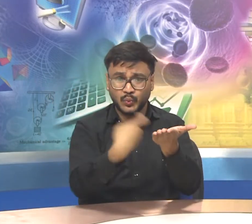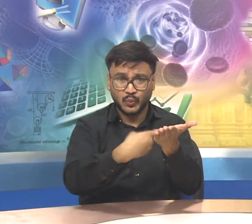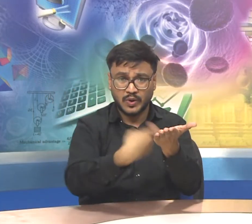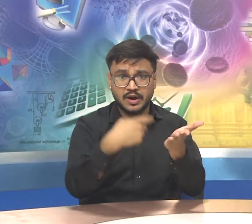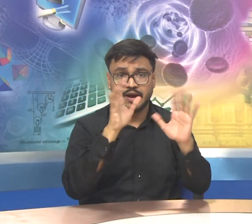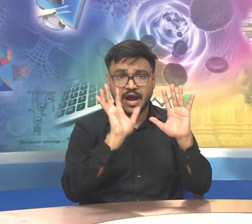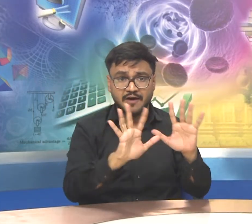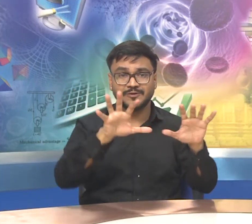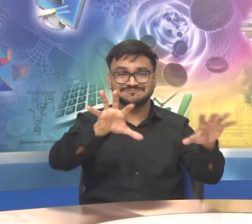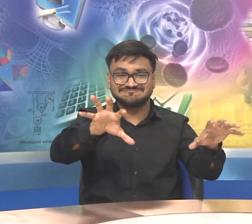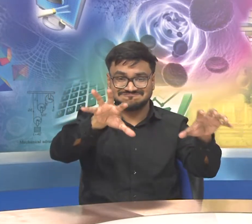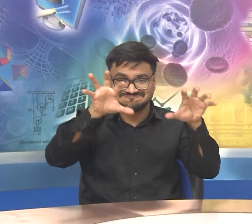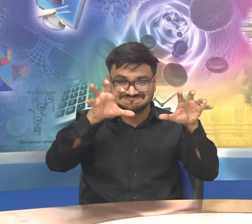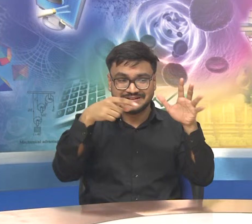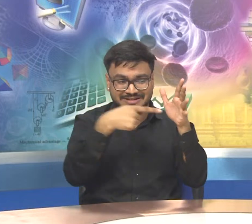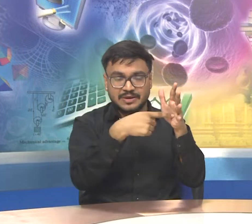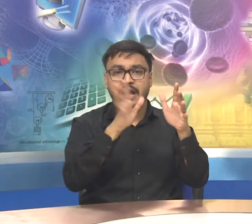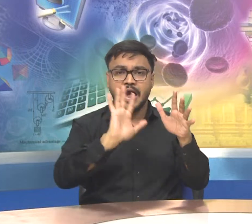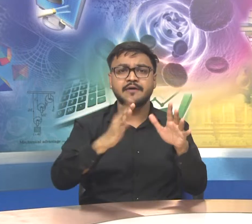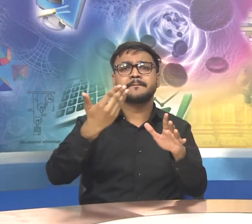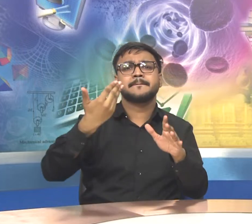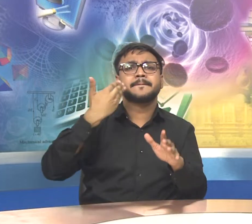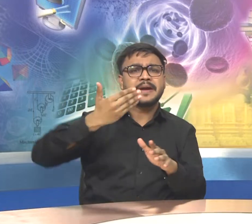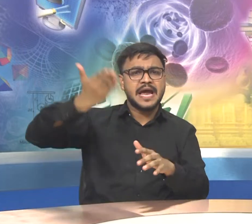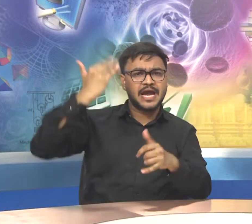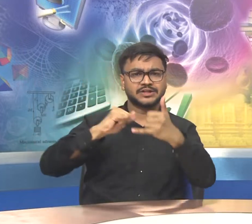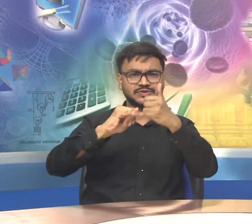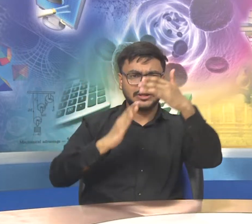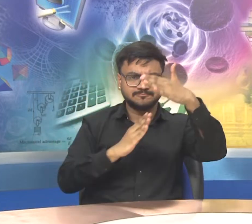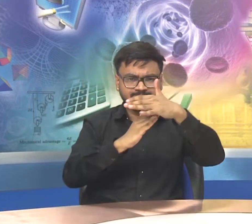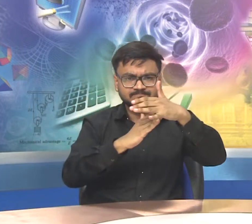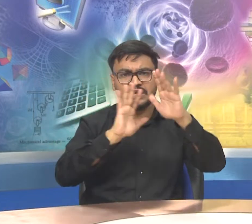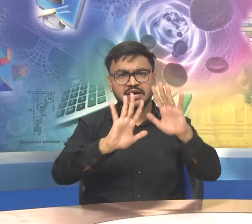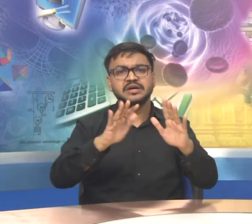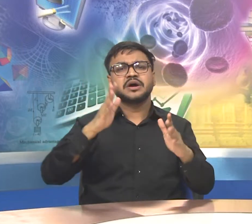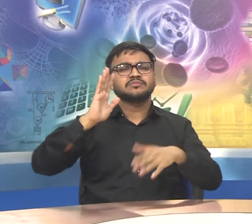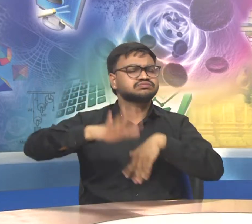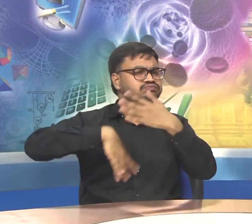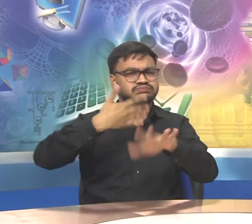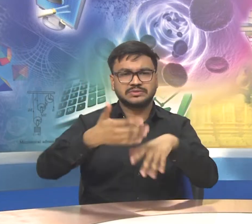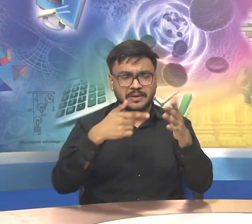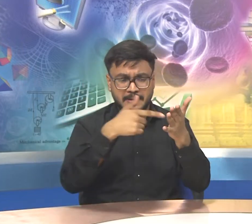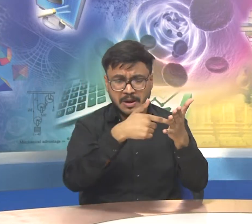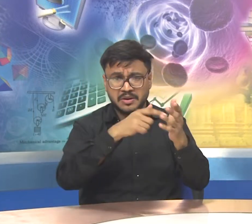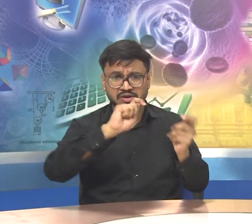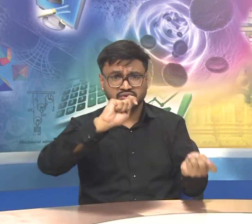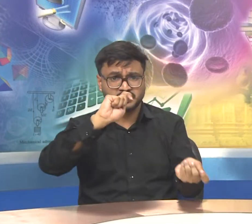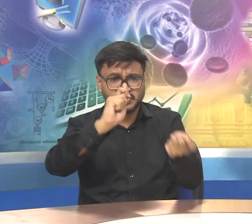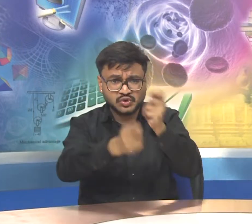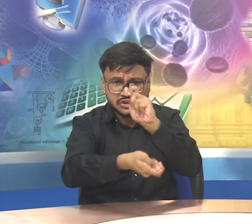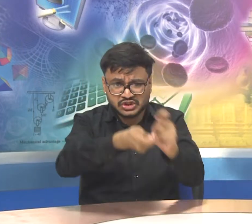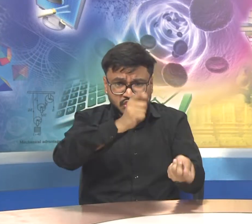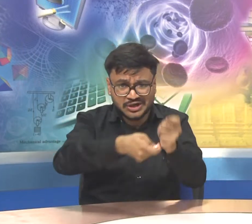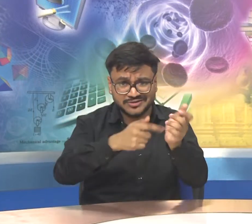This system is based on a ruling of the Constitutional Bench of a Supreme Court,